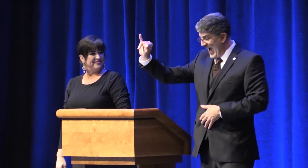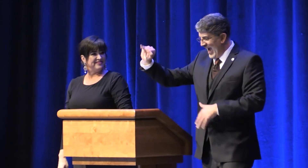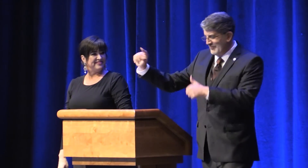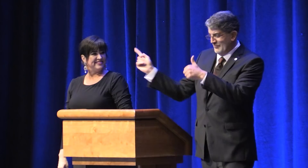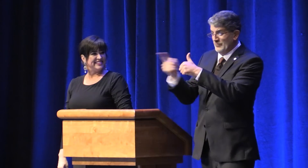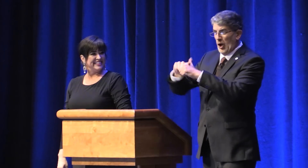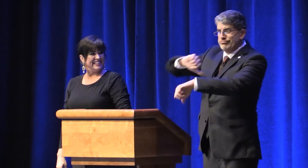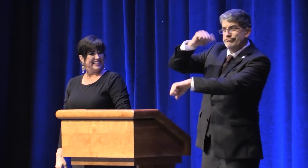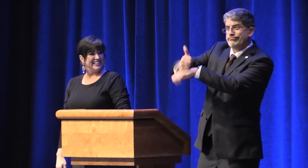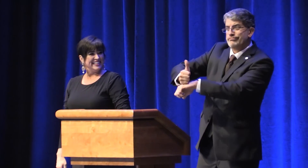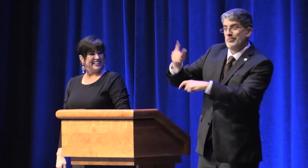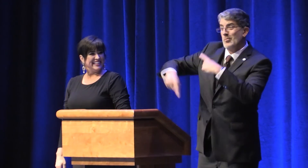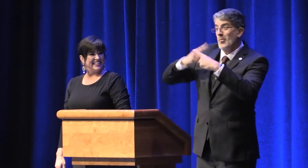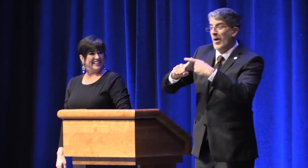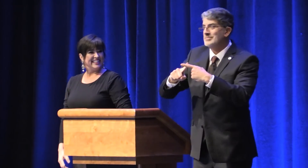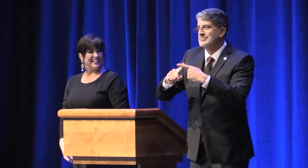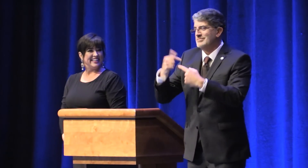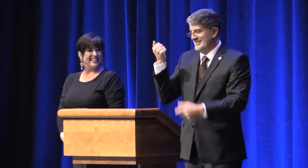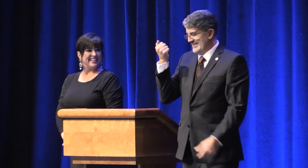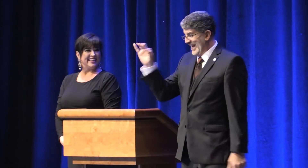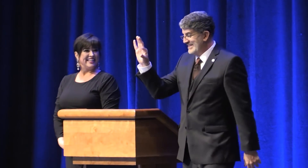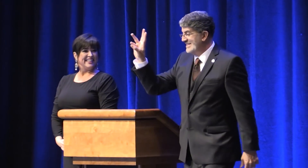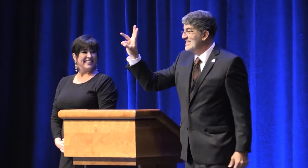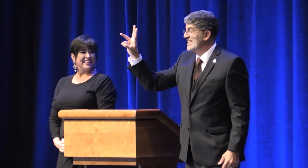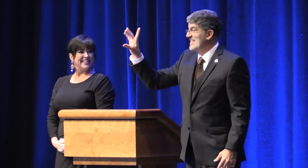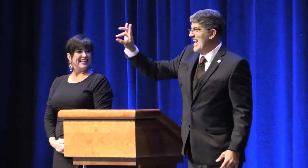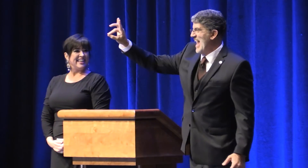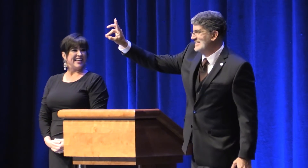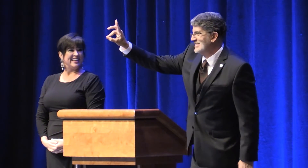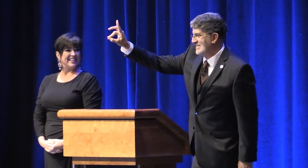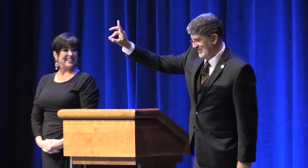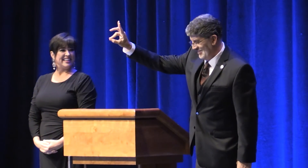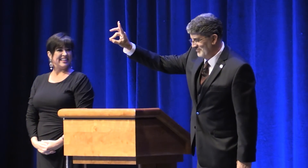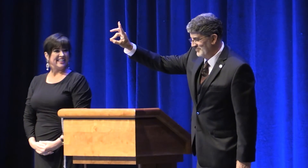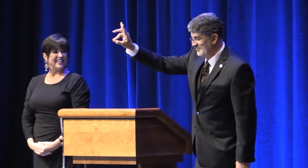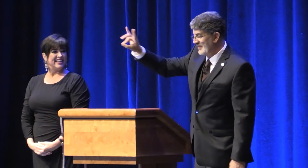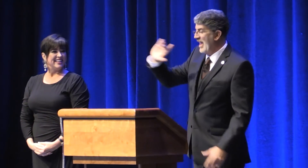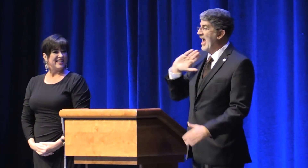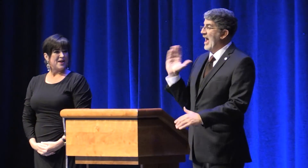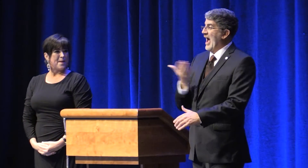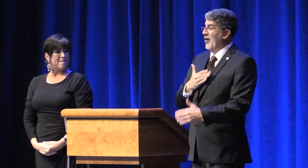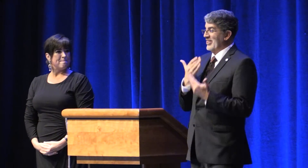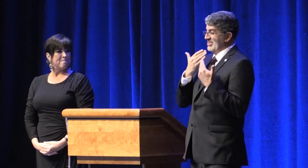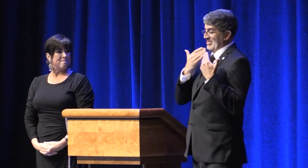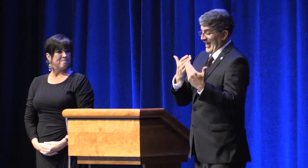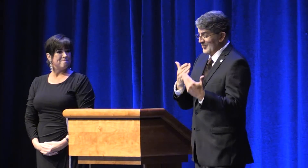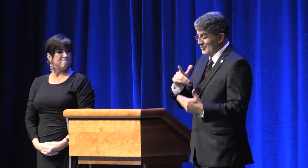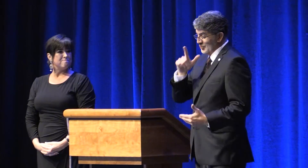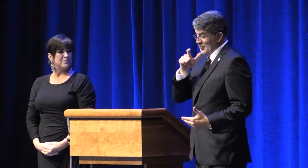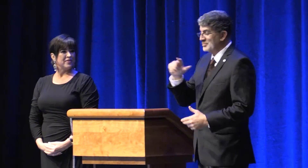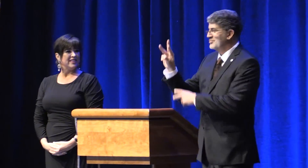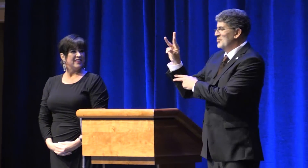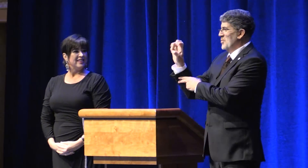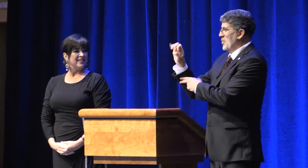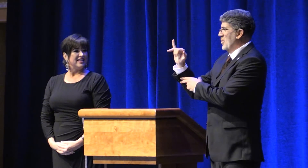TDI first was established in 1968. Our thanks